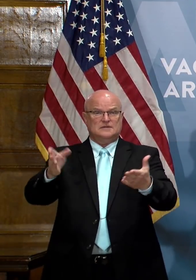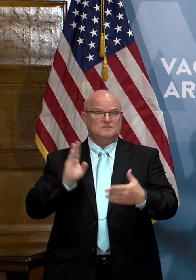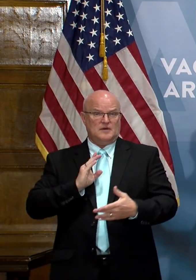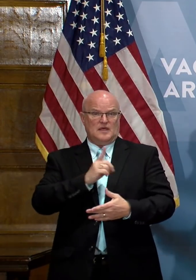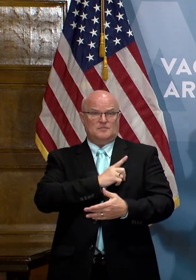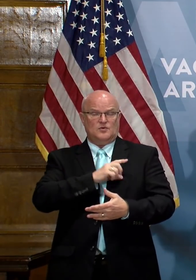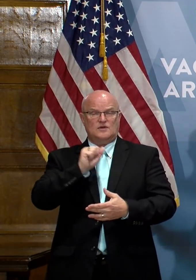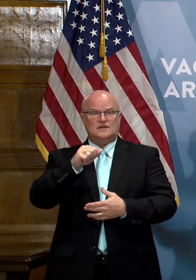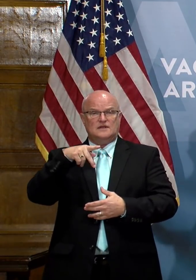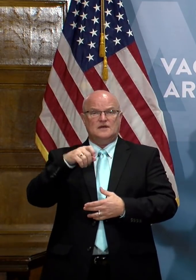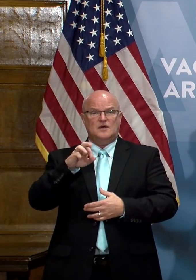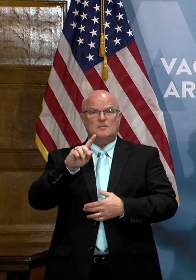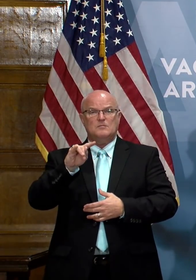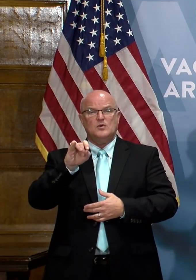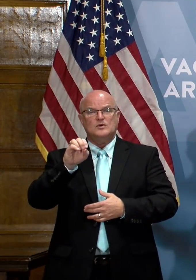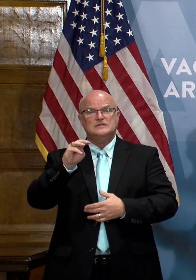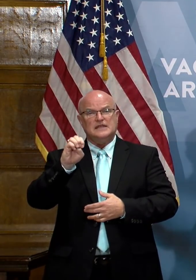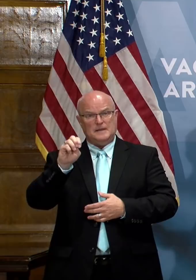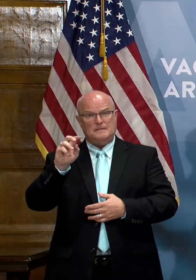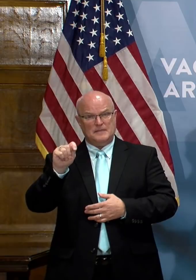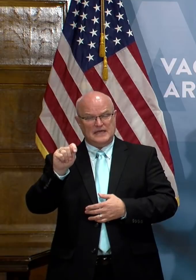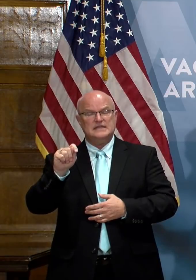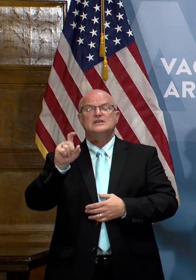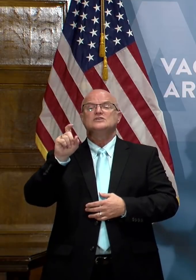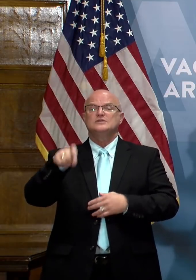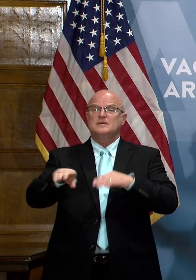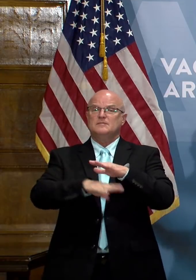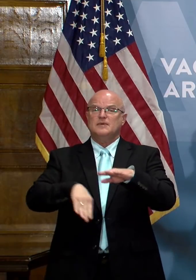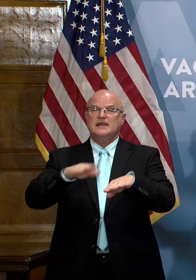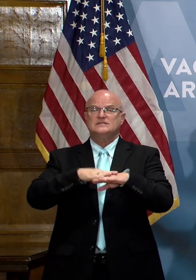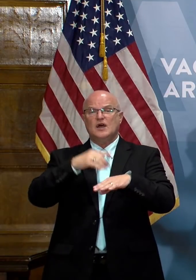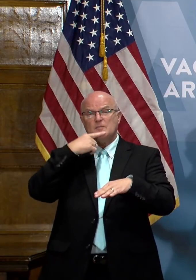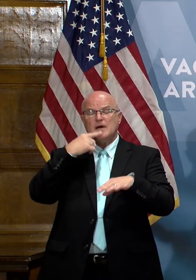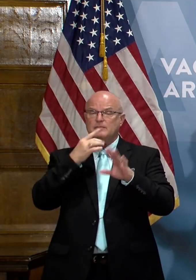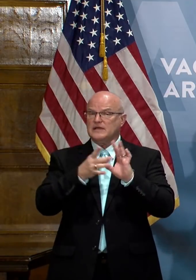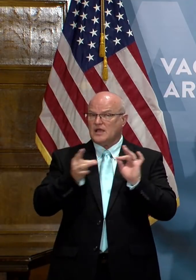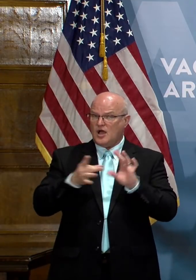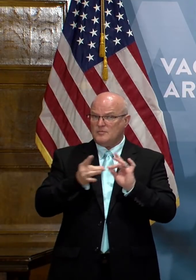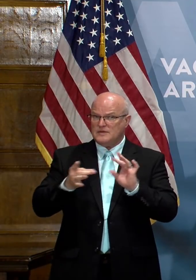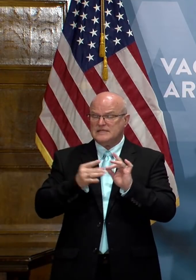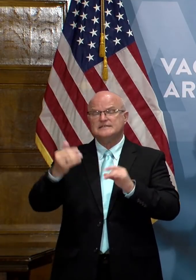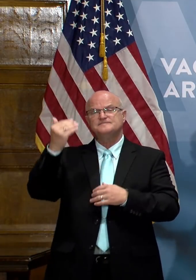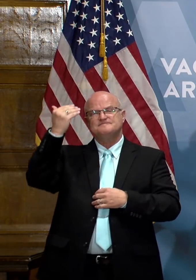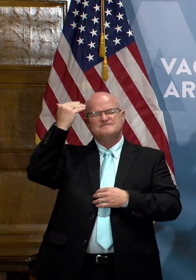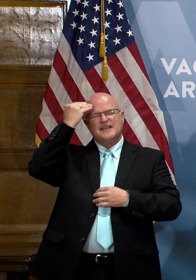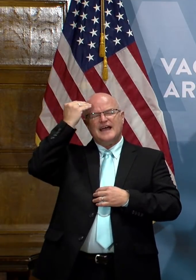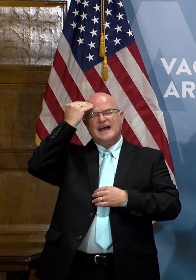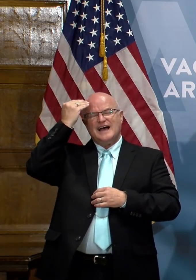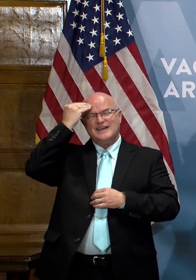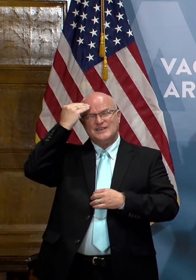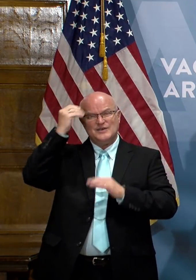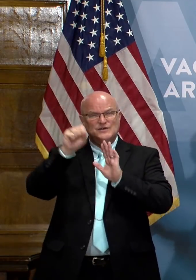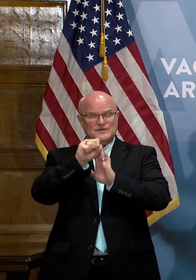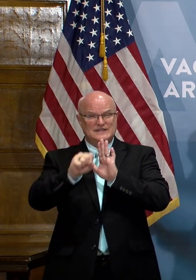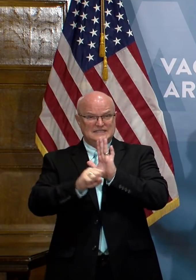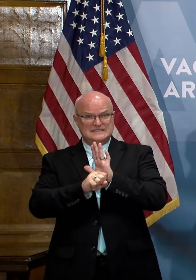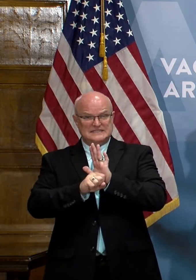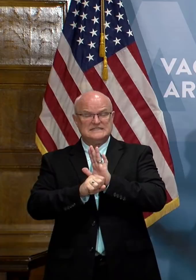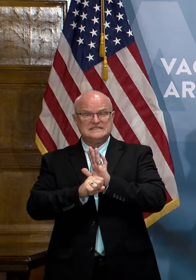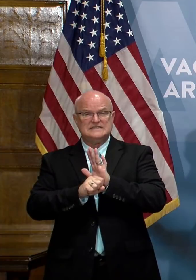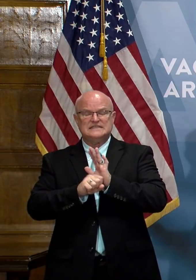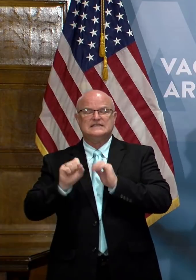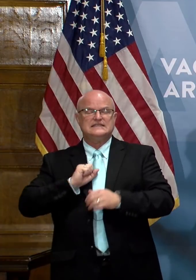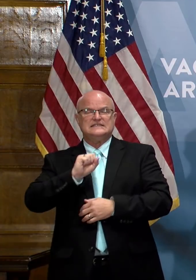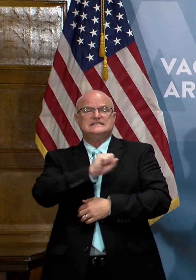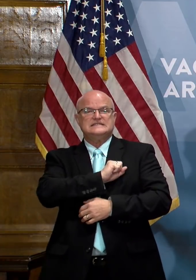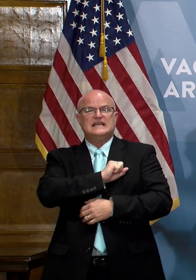Board of Apportionment, it should be based upon public comment. I know that the staffs